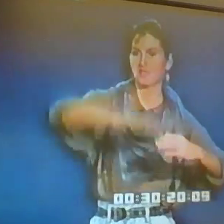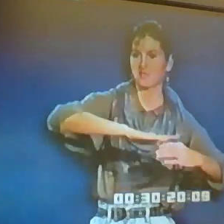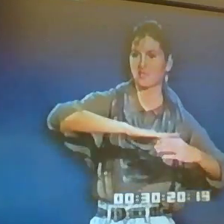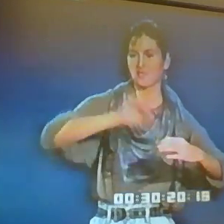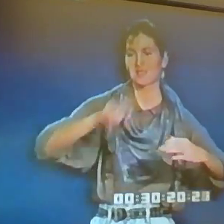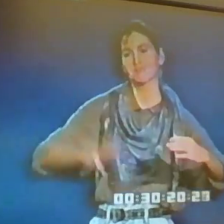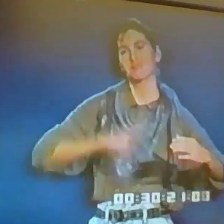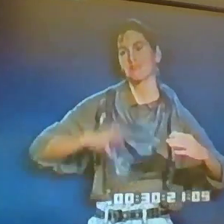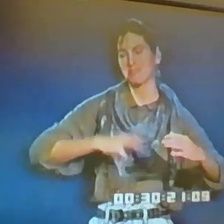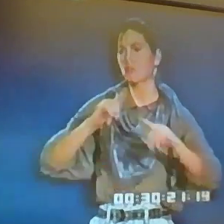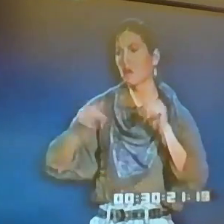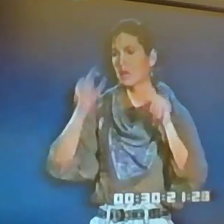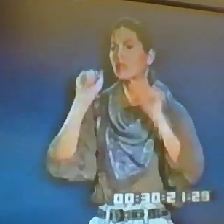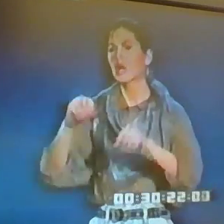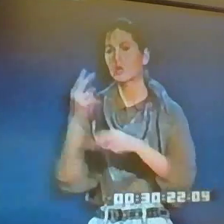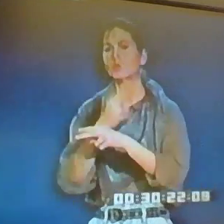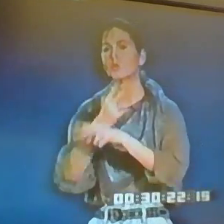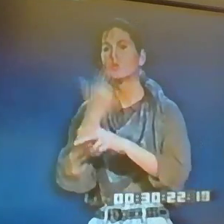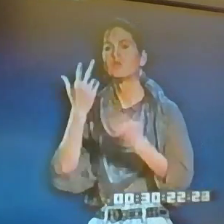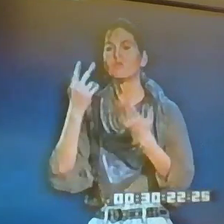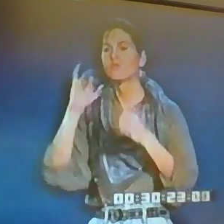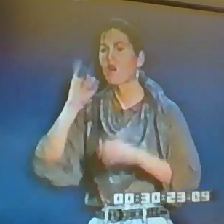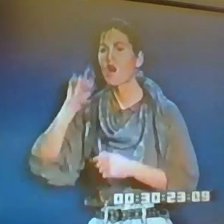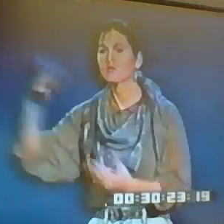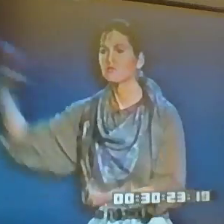You don't really need any special equipment to prepare this dish.